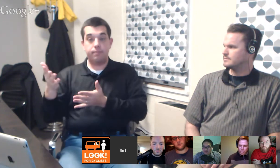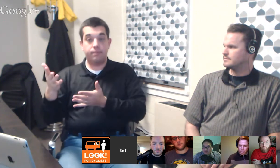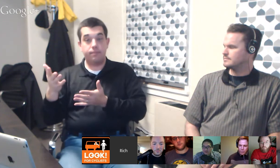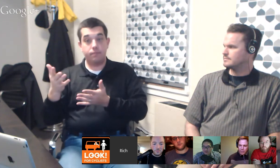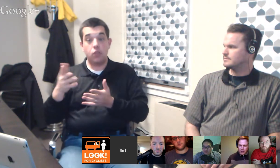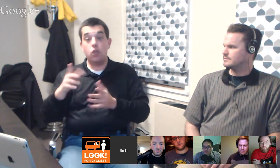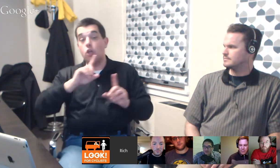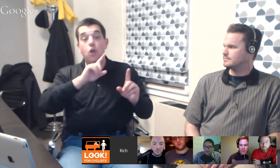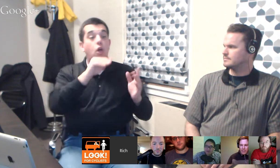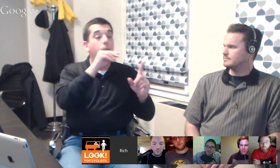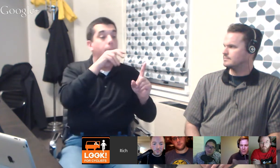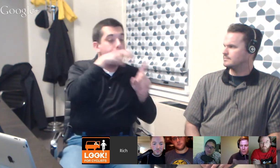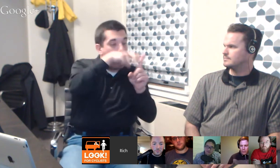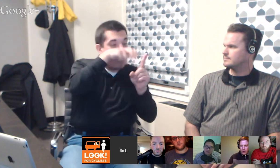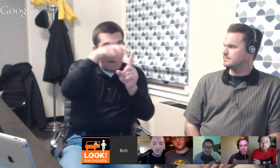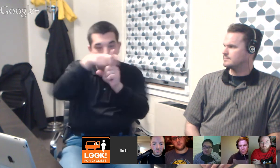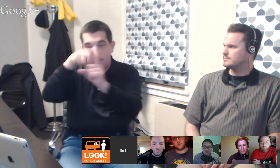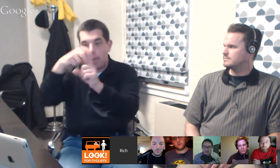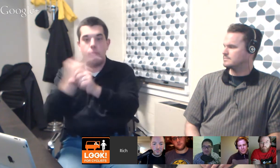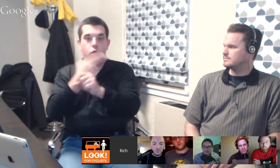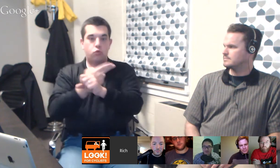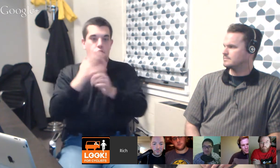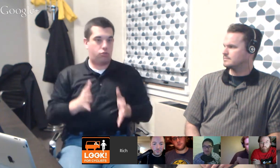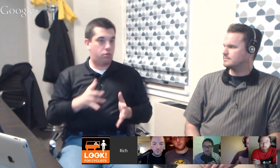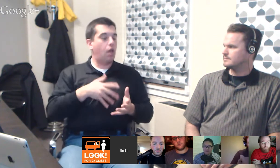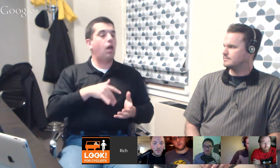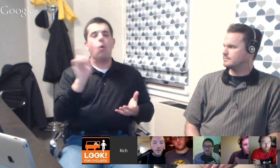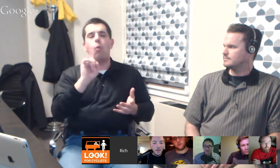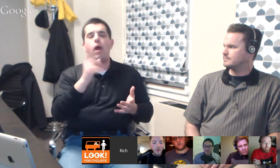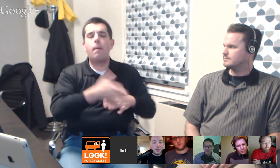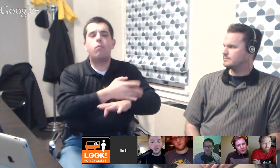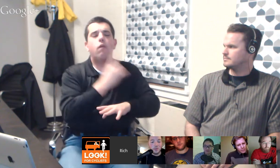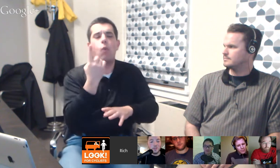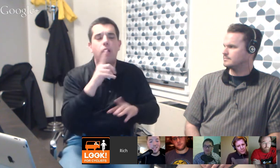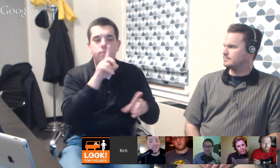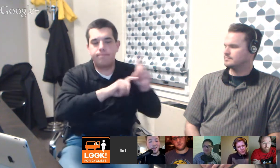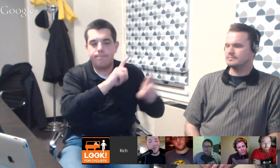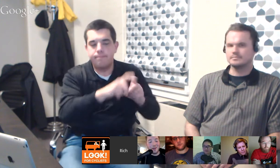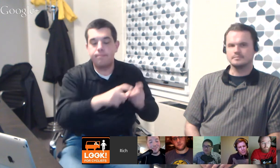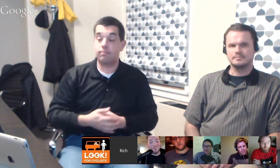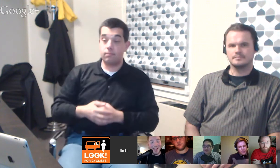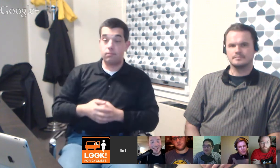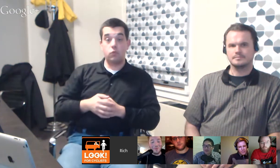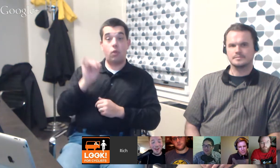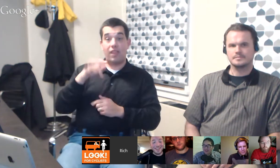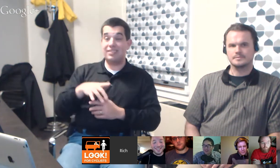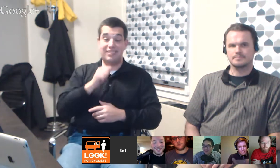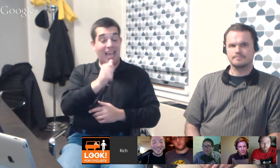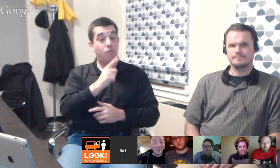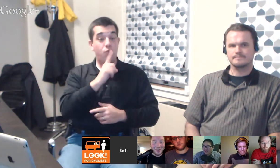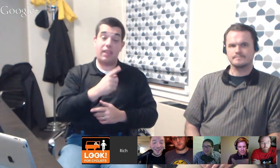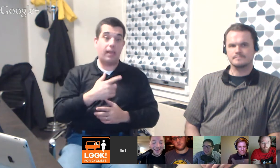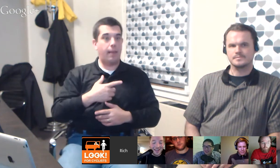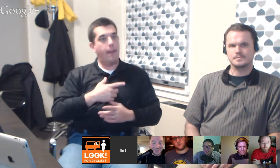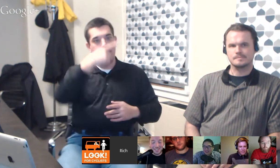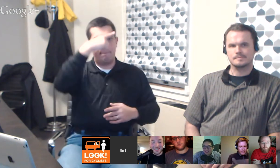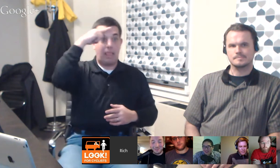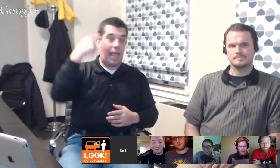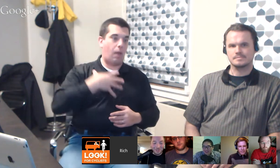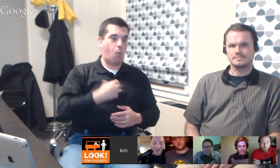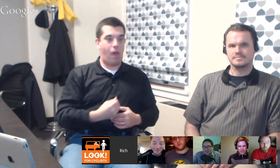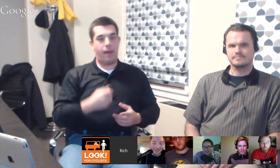real users and get feedback about where you can improve. So since you're saying it's not quite as black and white as like, okay, now